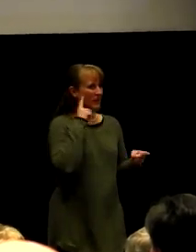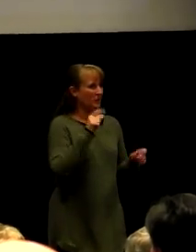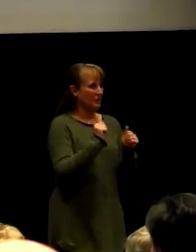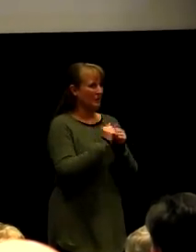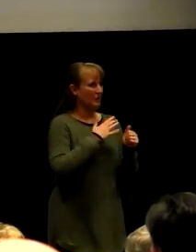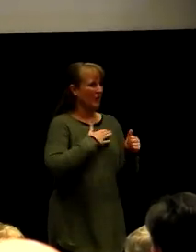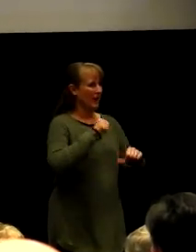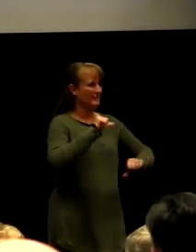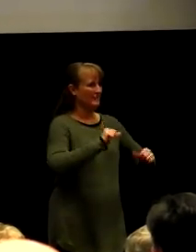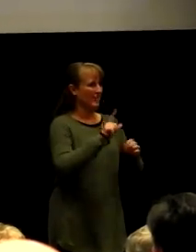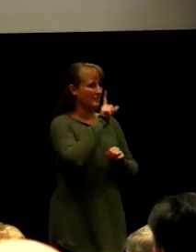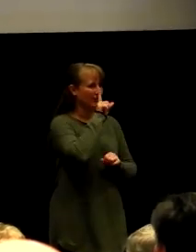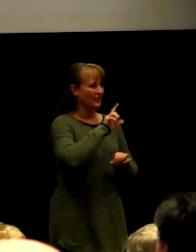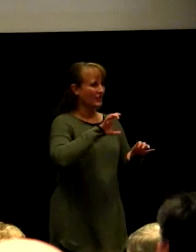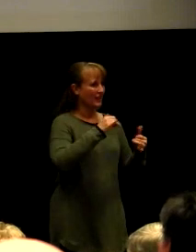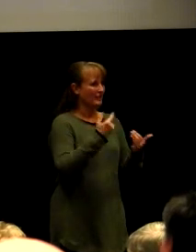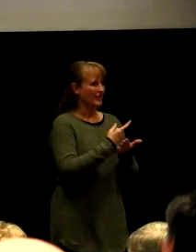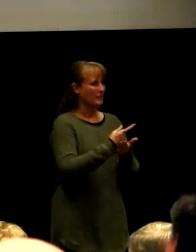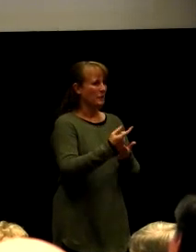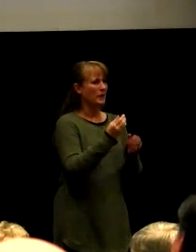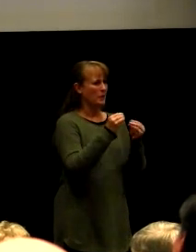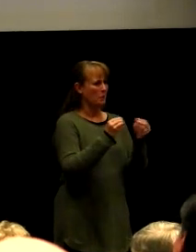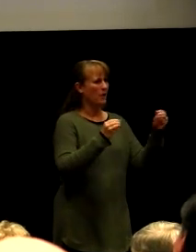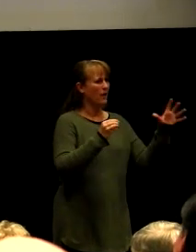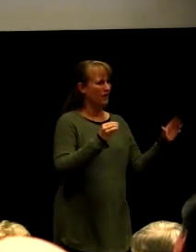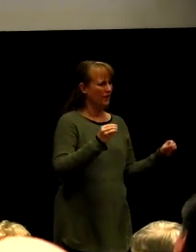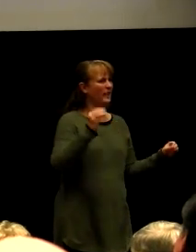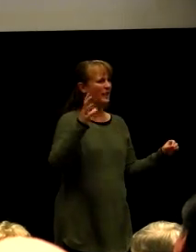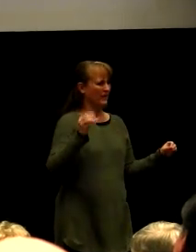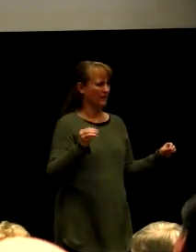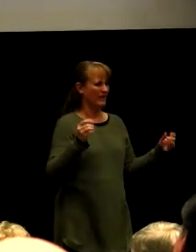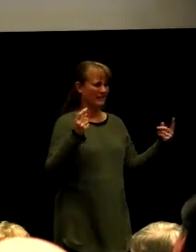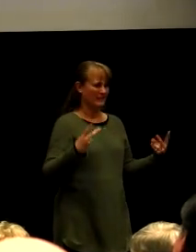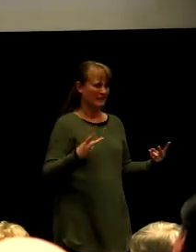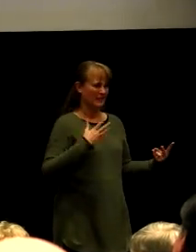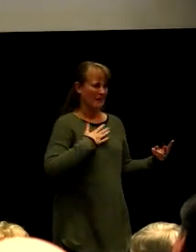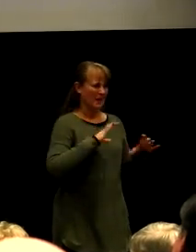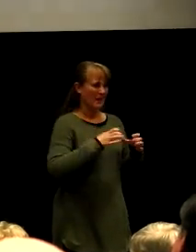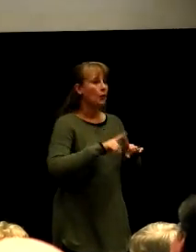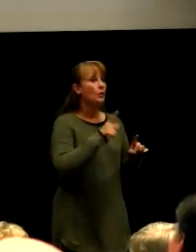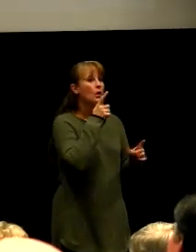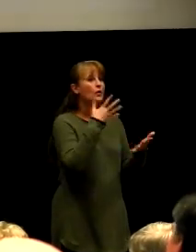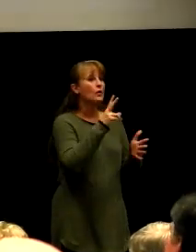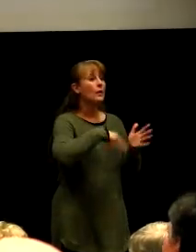class this week. They're a little more split, 50-50. How many of you have read the novel?